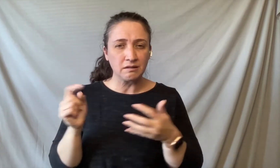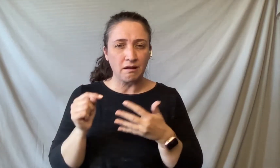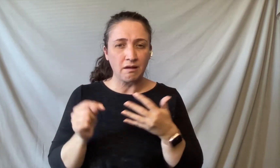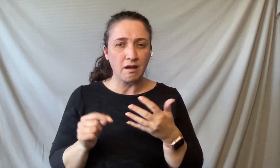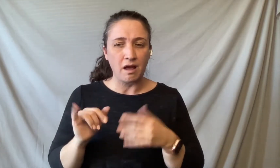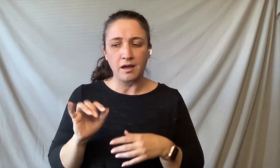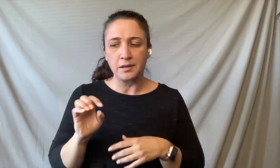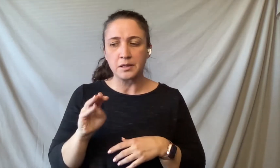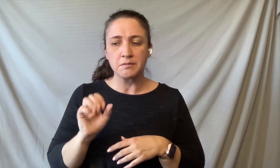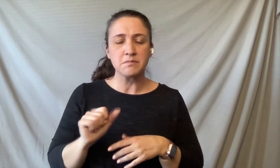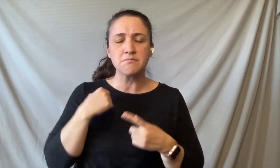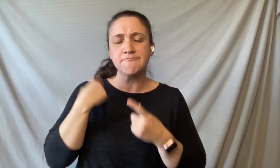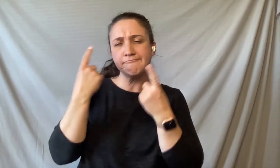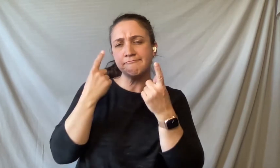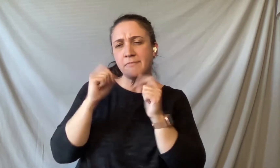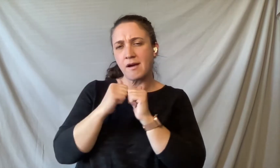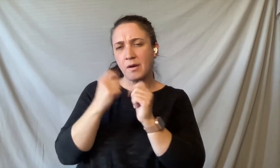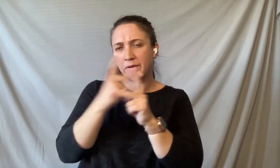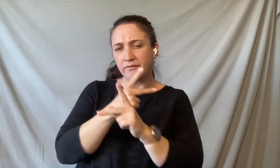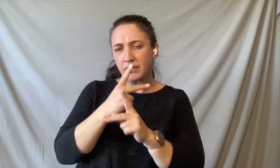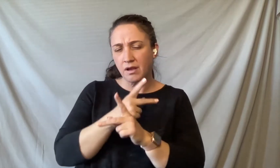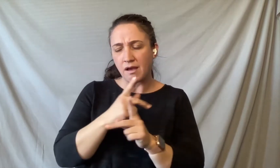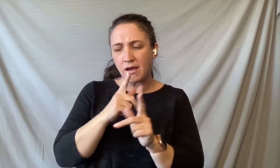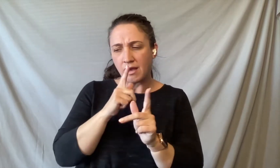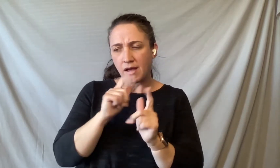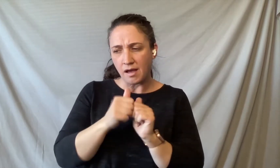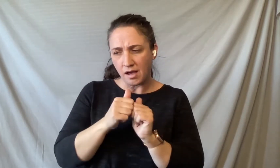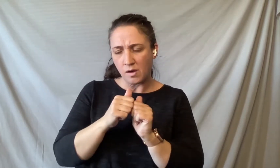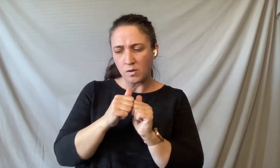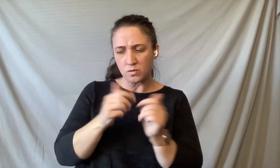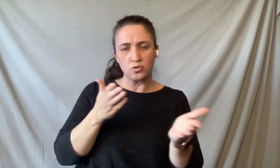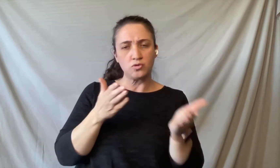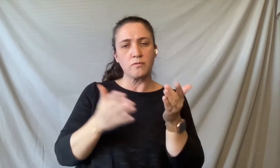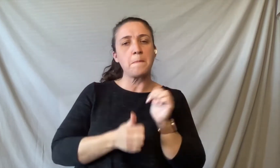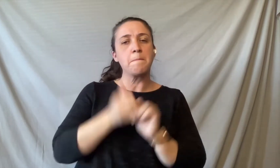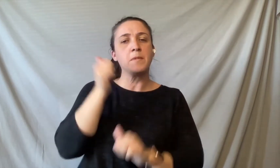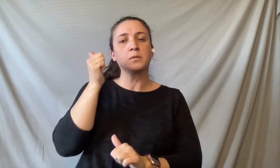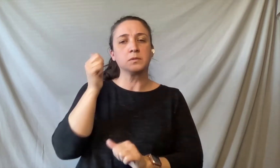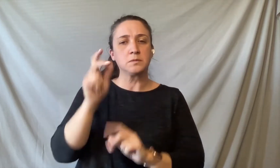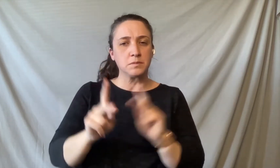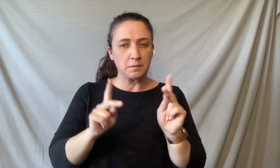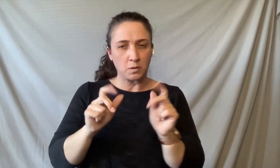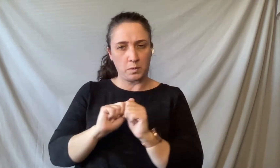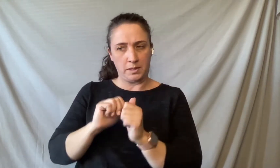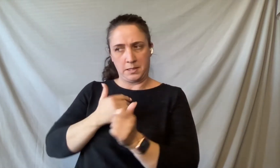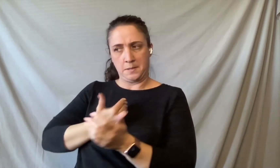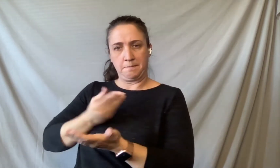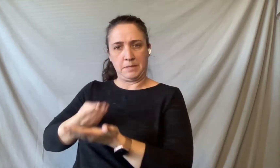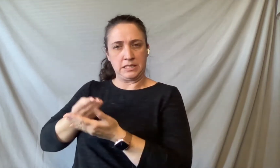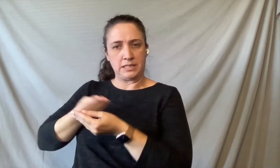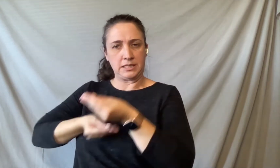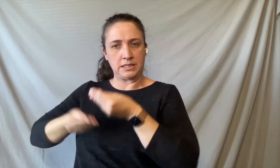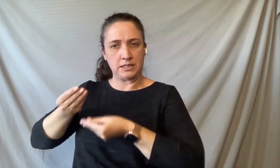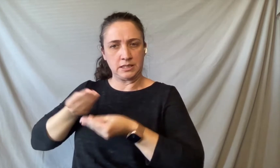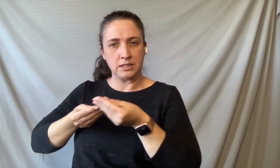many, how we can serve the most people with the money we have.